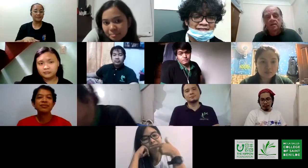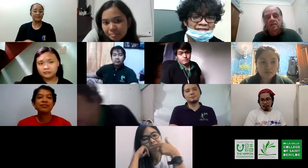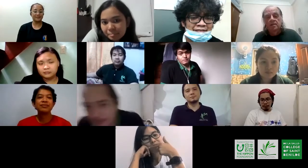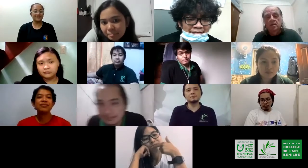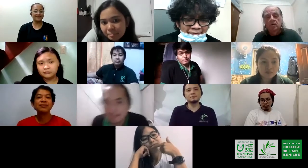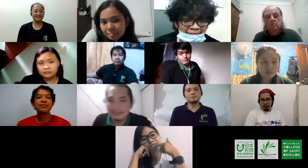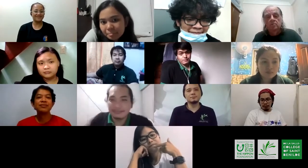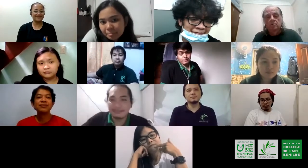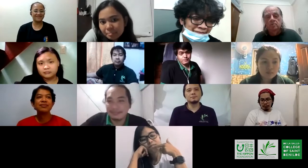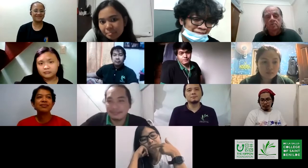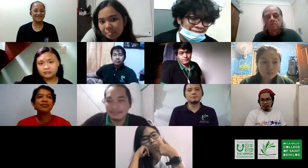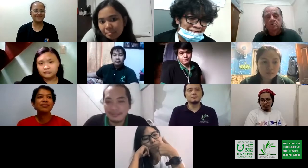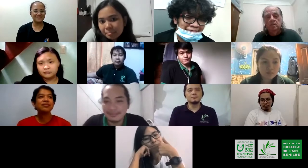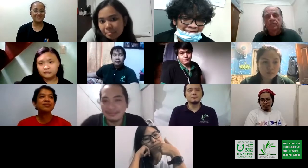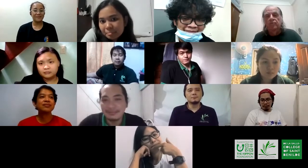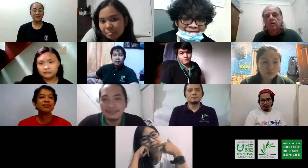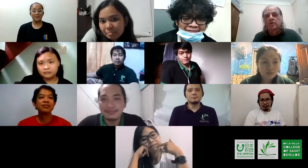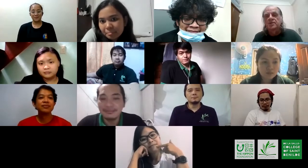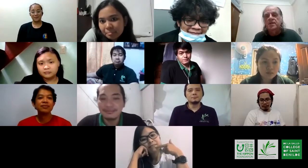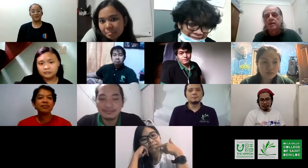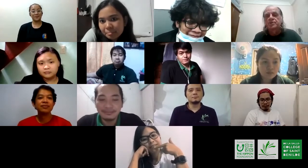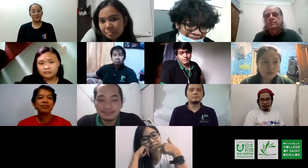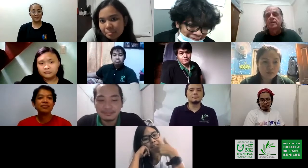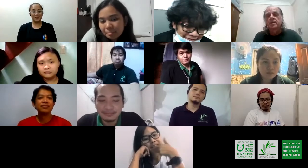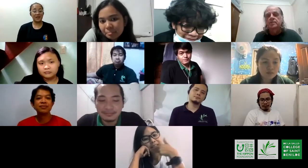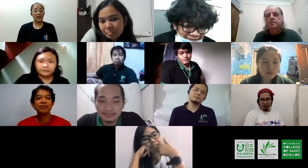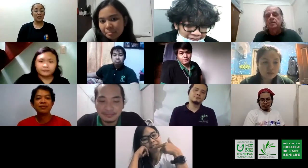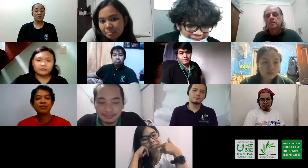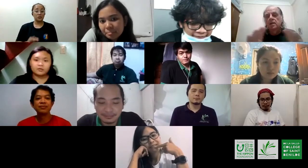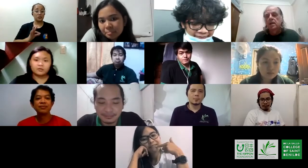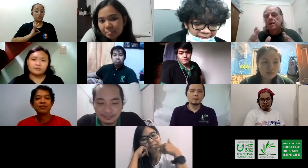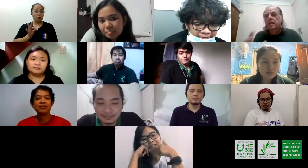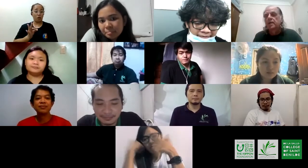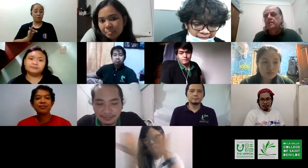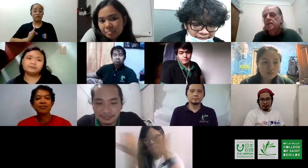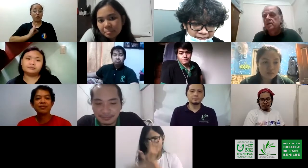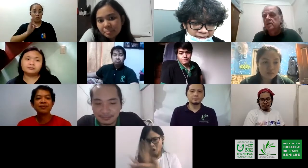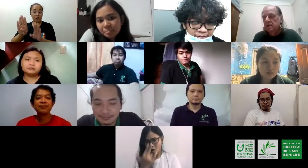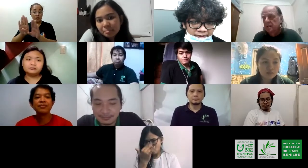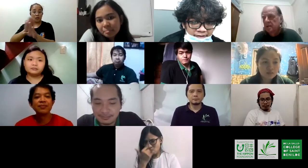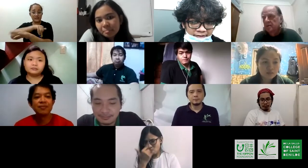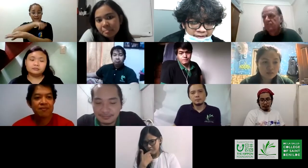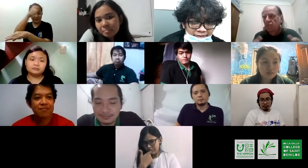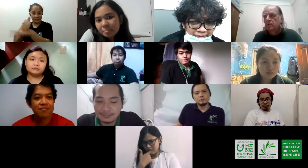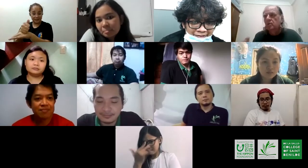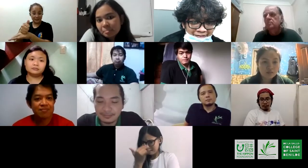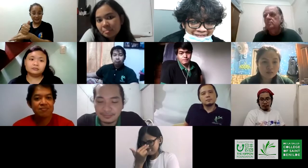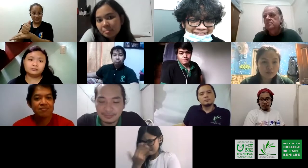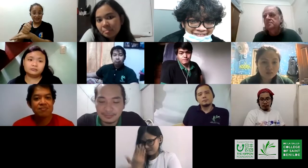I was going to answer D, but good thing I answered 96, I think. Yeah.